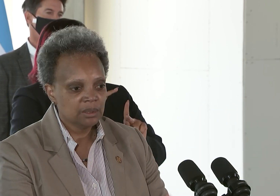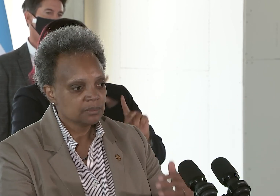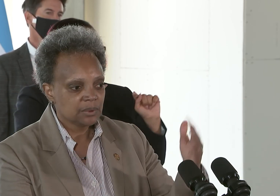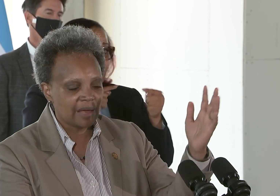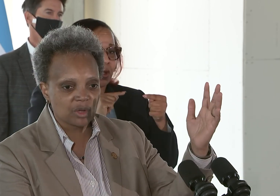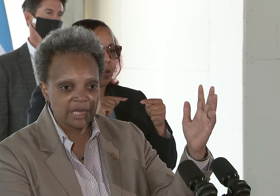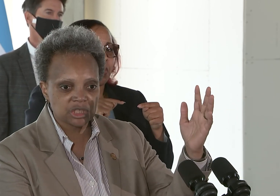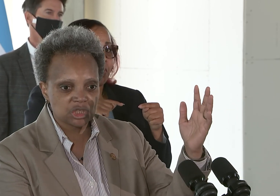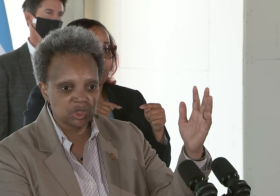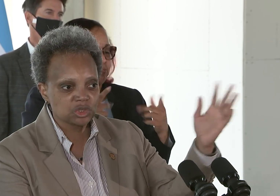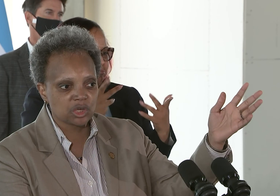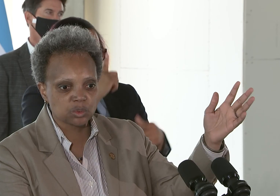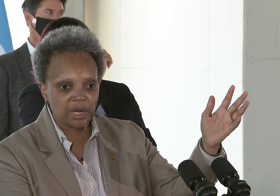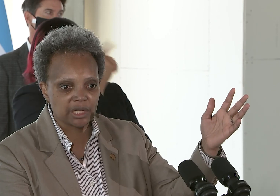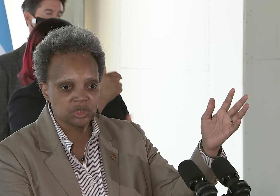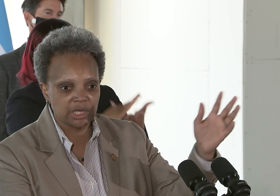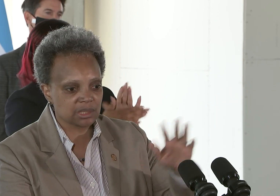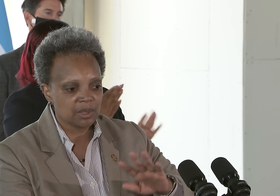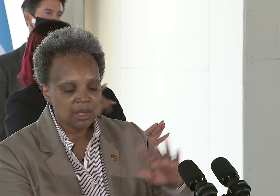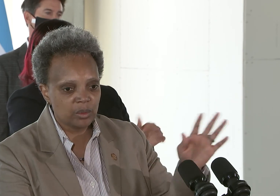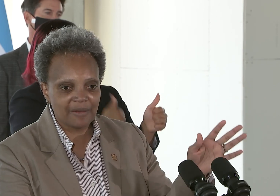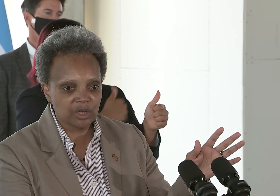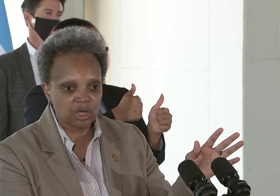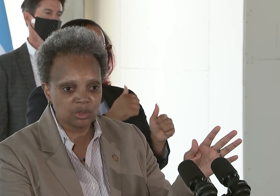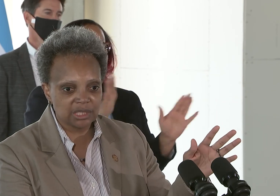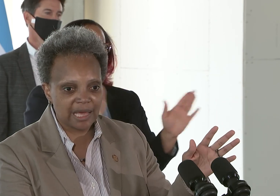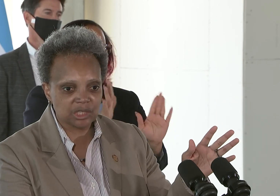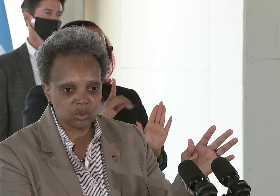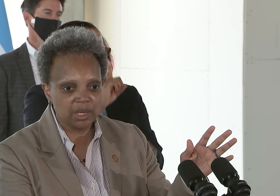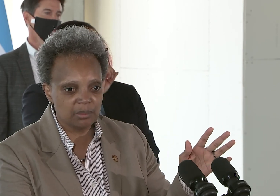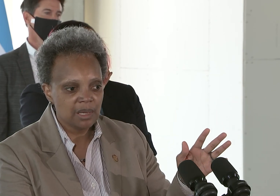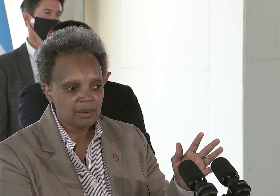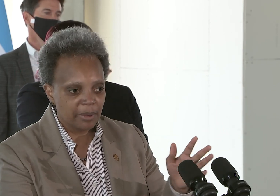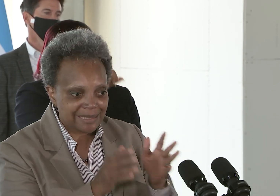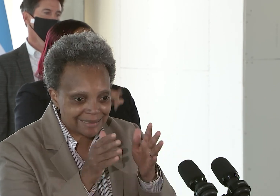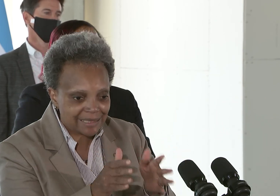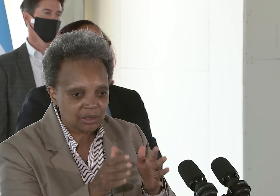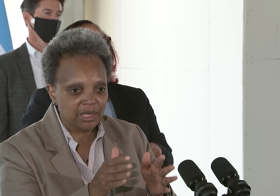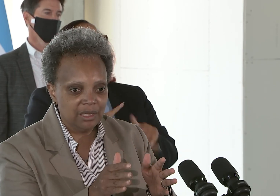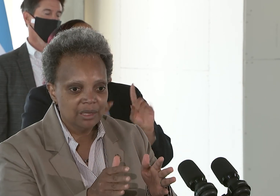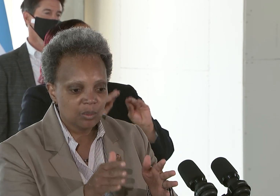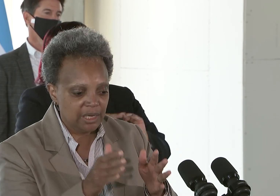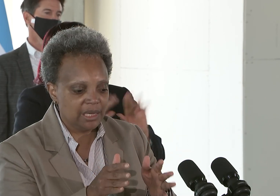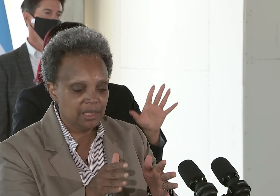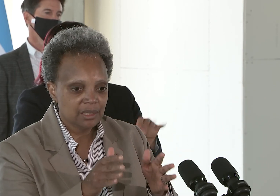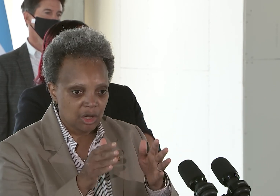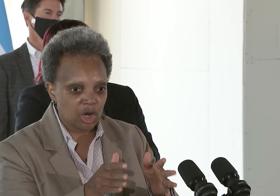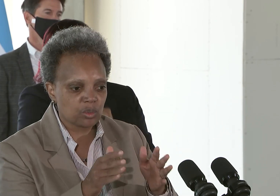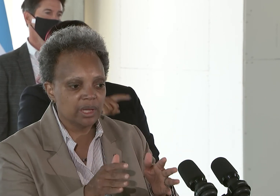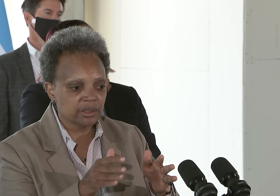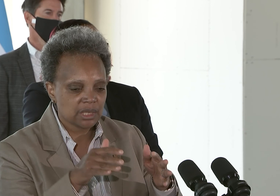harm have a license to do so, because we're not going to chase them. We're never going to go to that extreme. But clearly, we